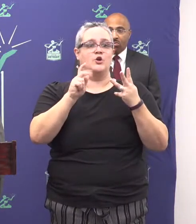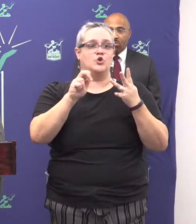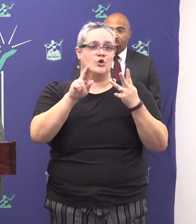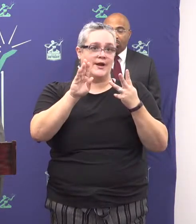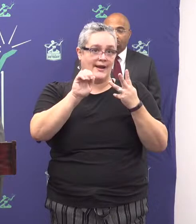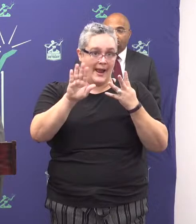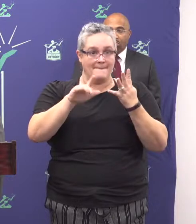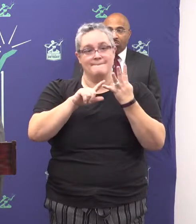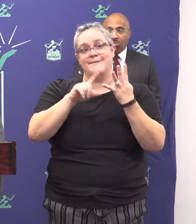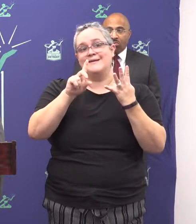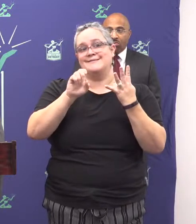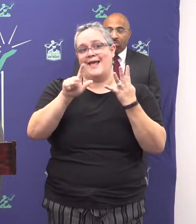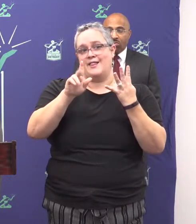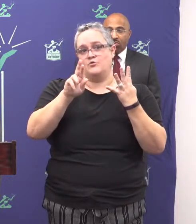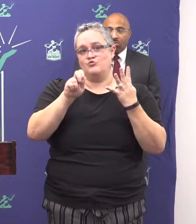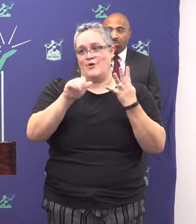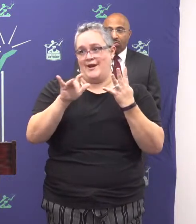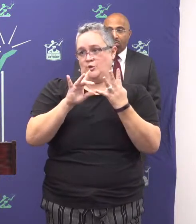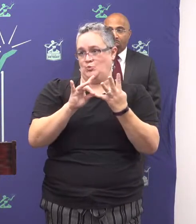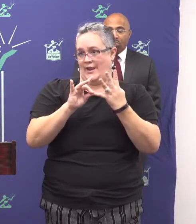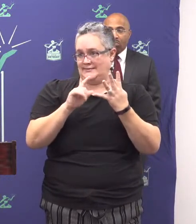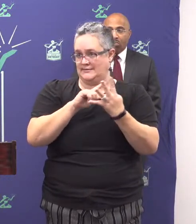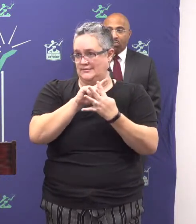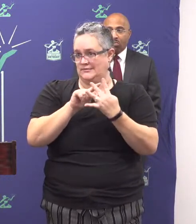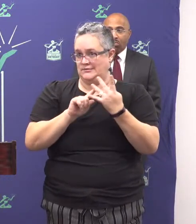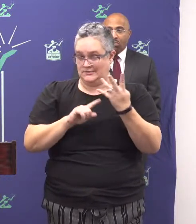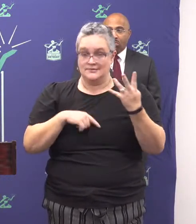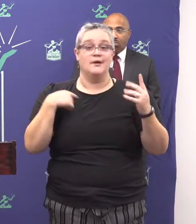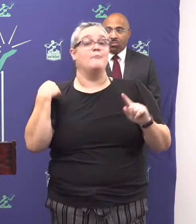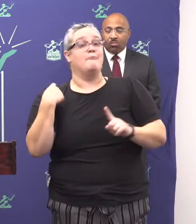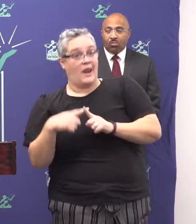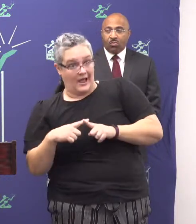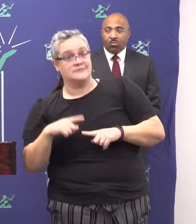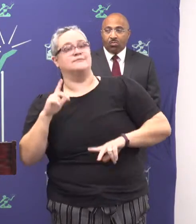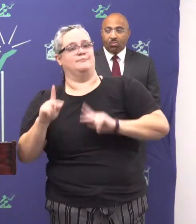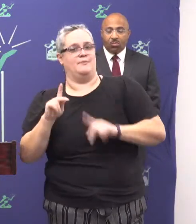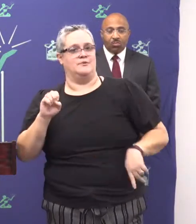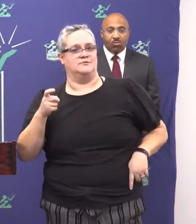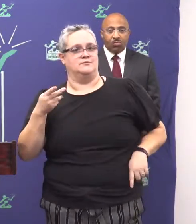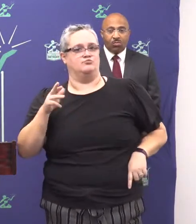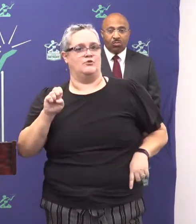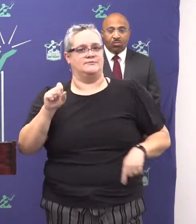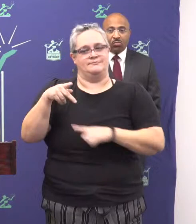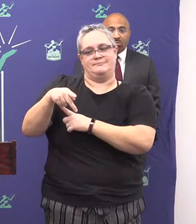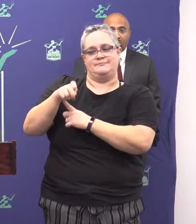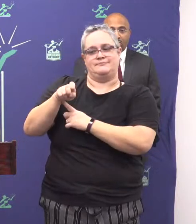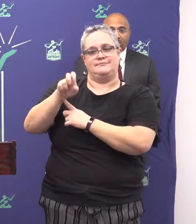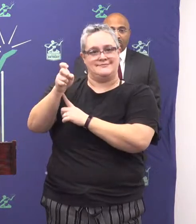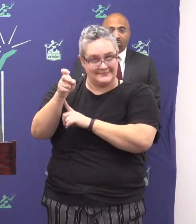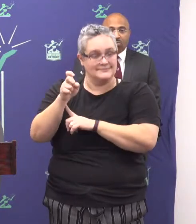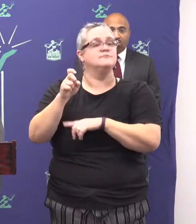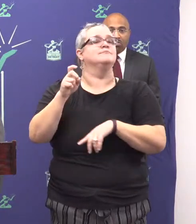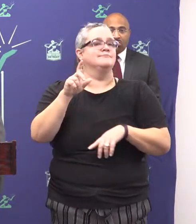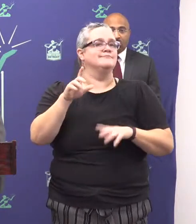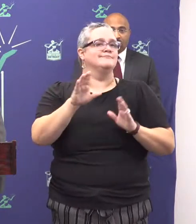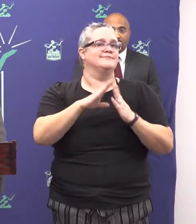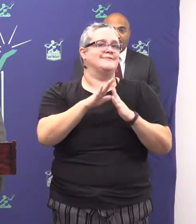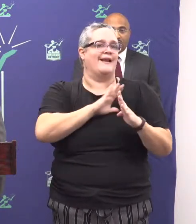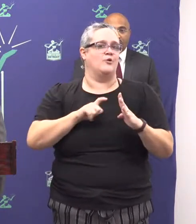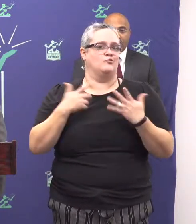Delray United, in addition to the People's Express contract that City Council previously